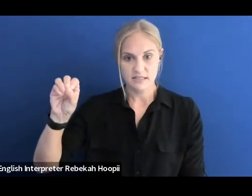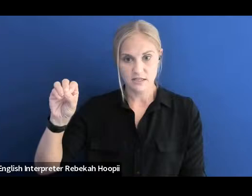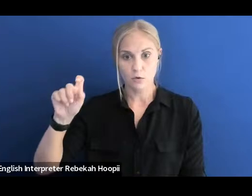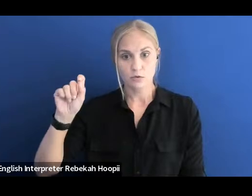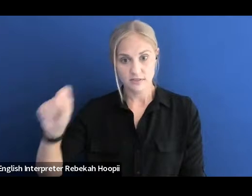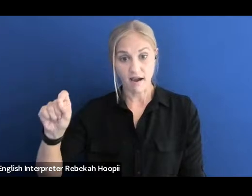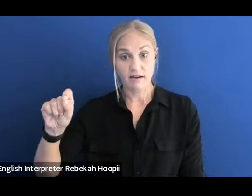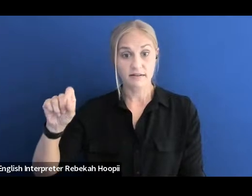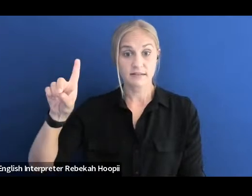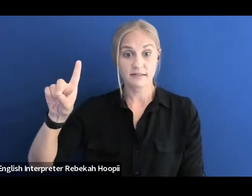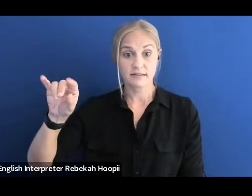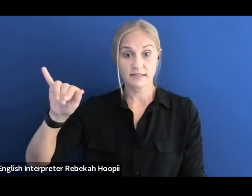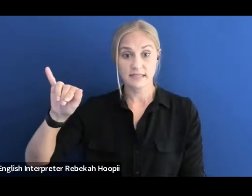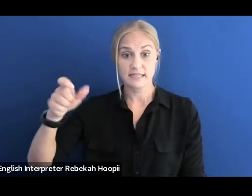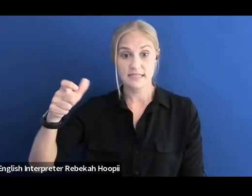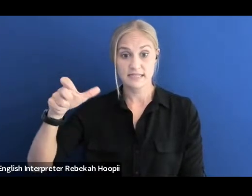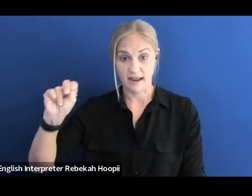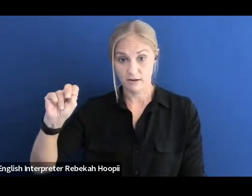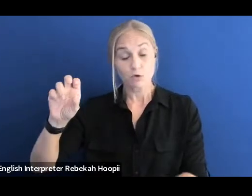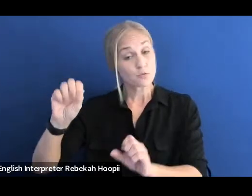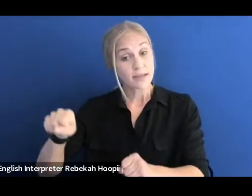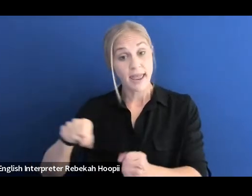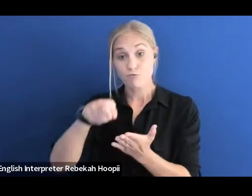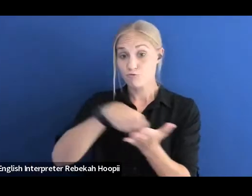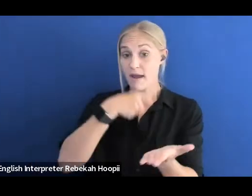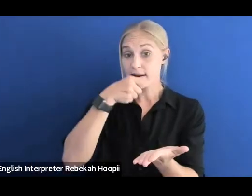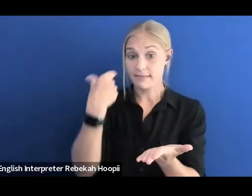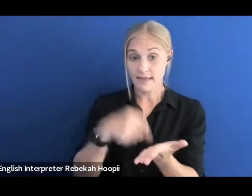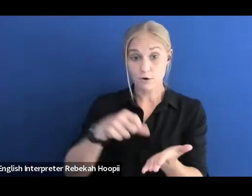atlr-pta-eis@g70.design, or you can send us a letter,